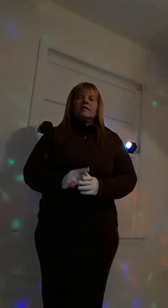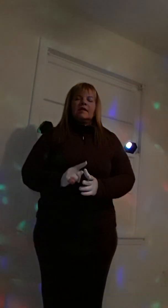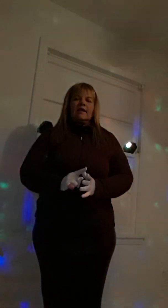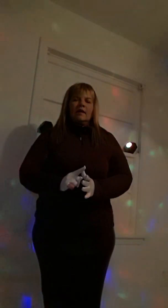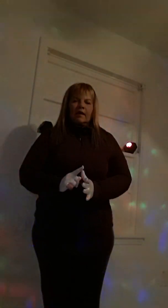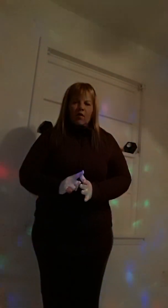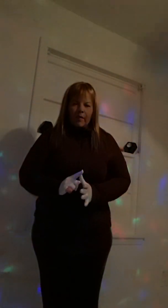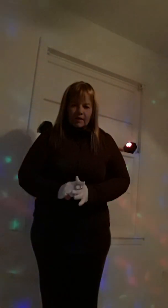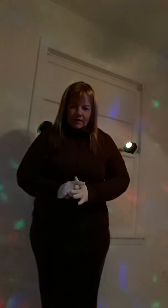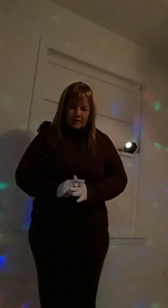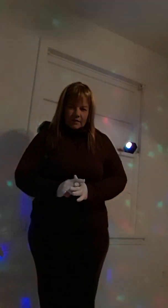Salerna Gomez.